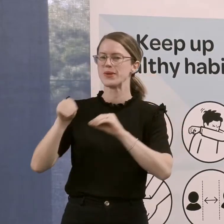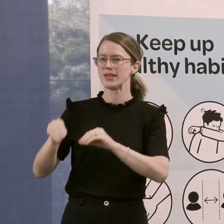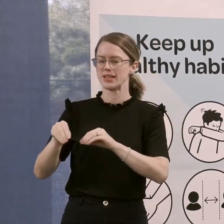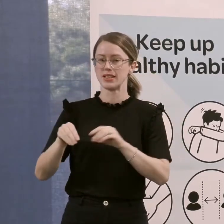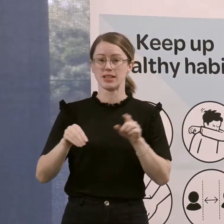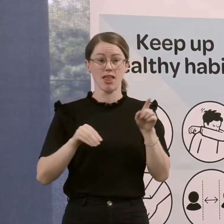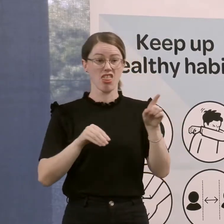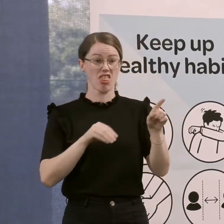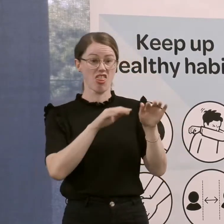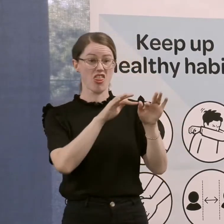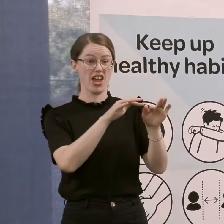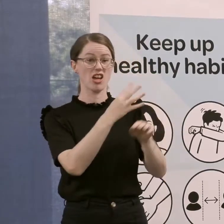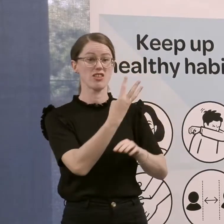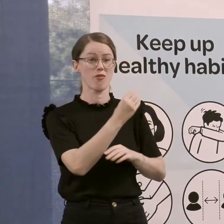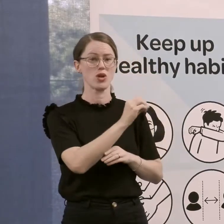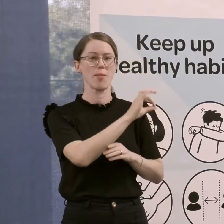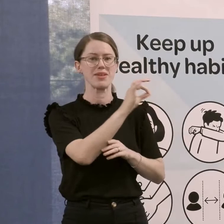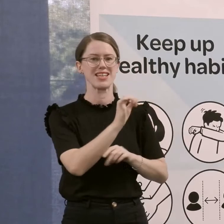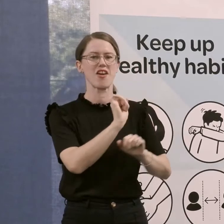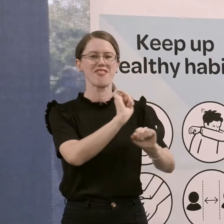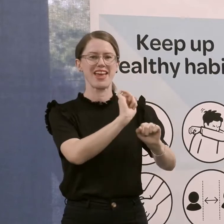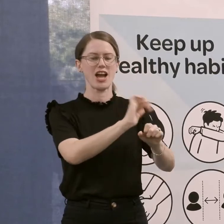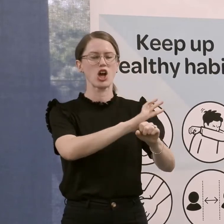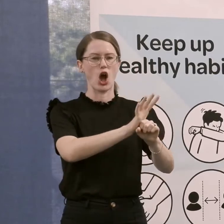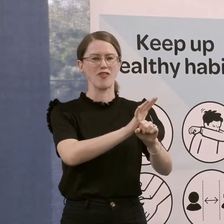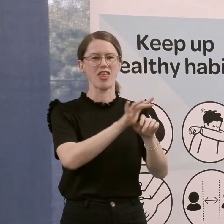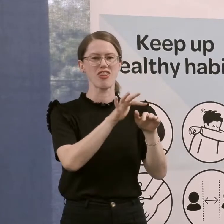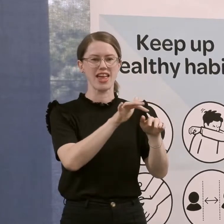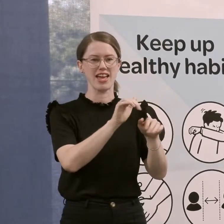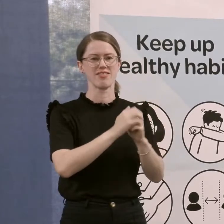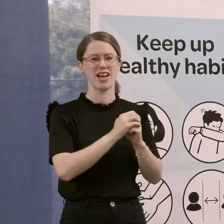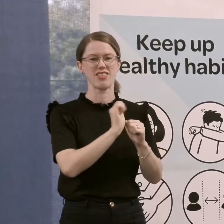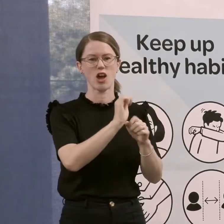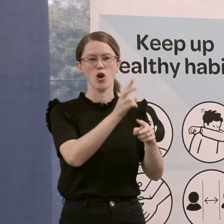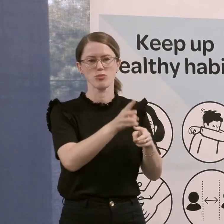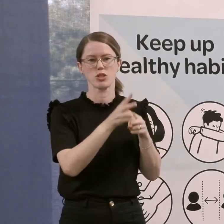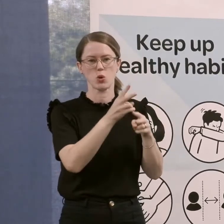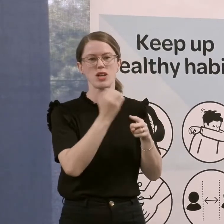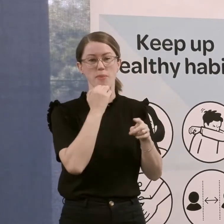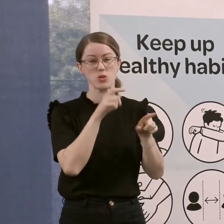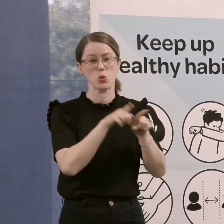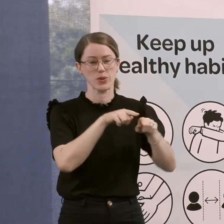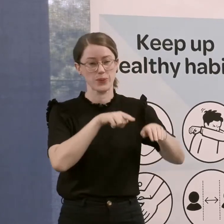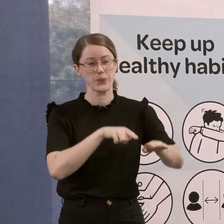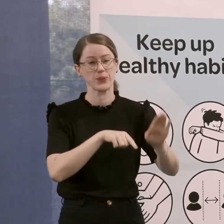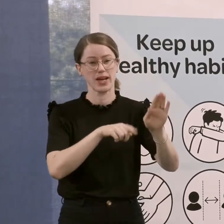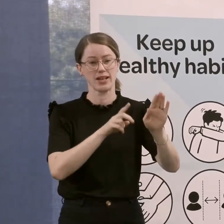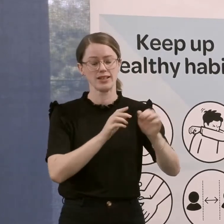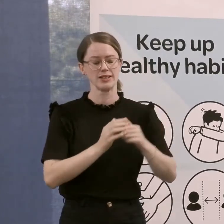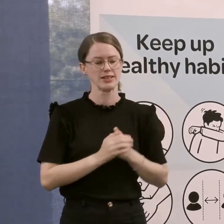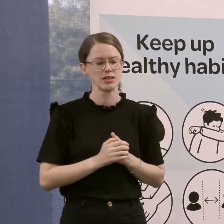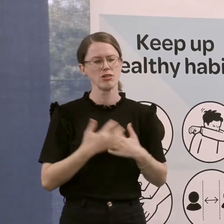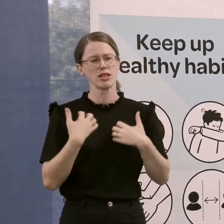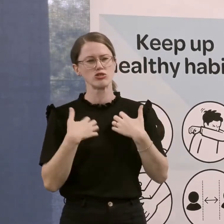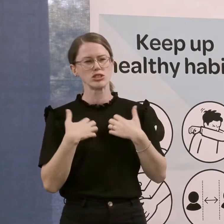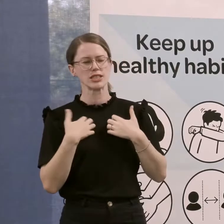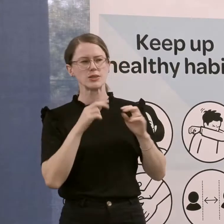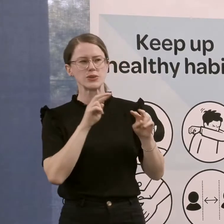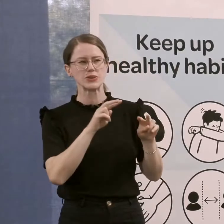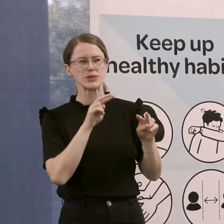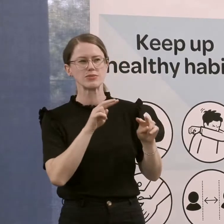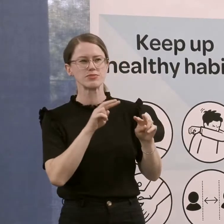up 40% of cases in the USA, and their hospitalisations are also increasing again. It will be interesting to